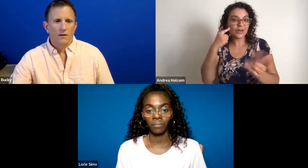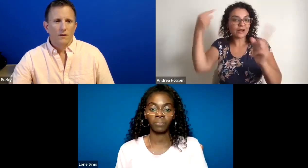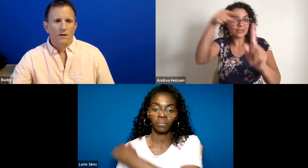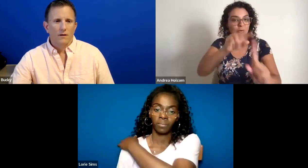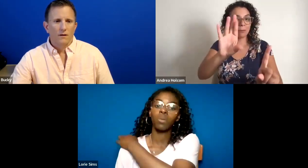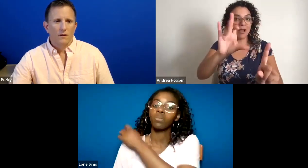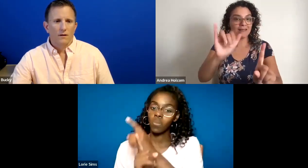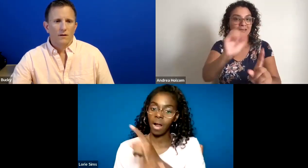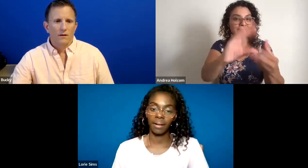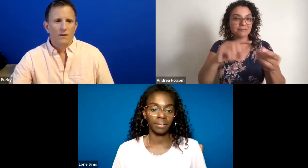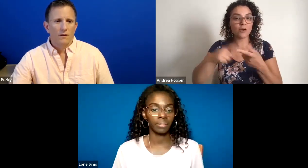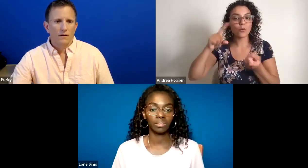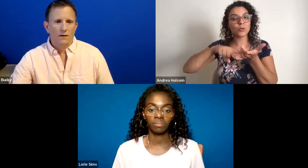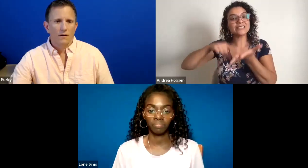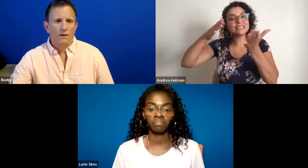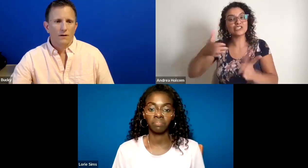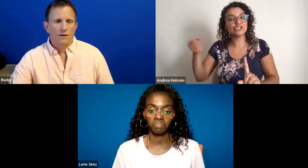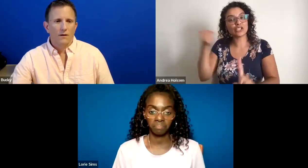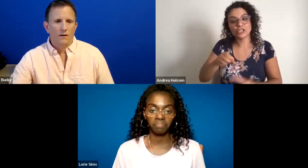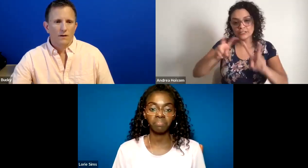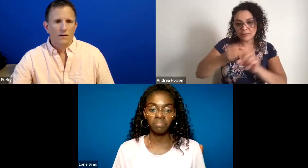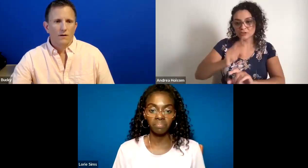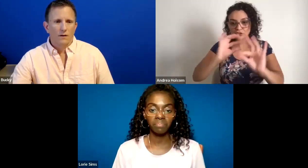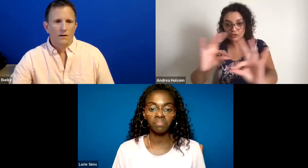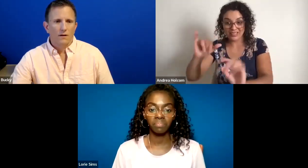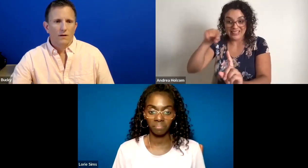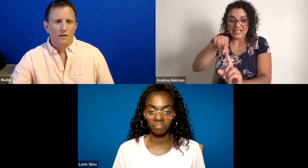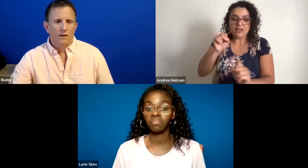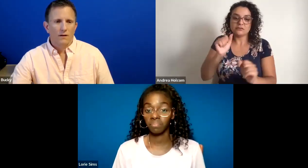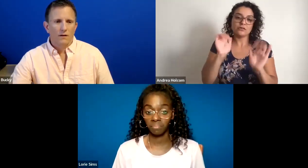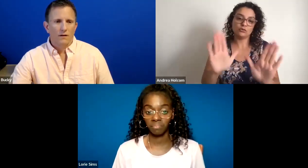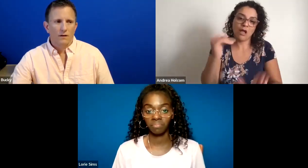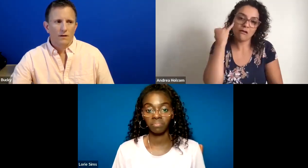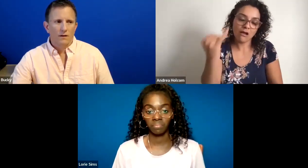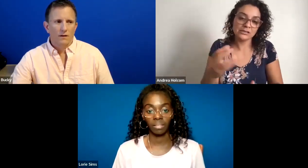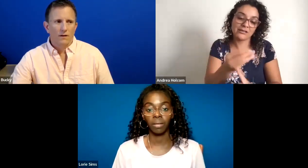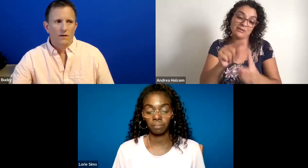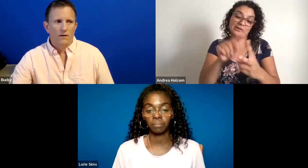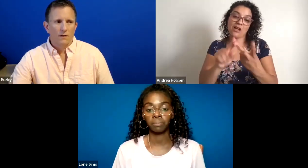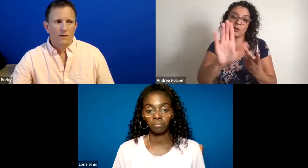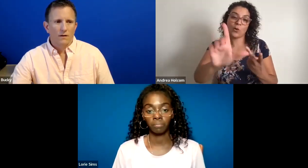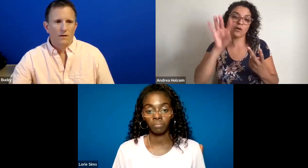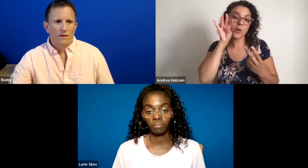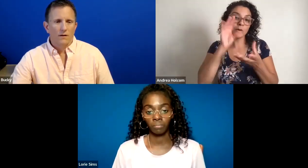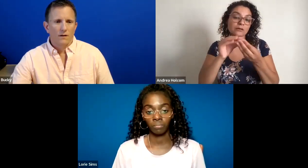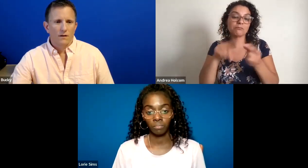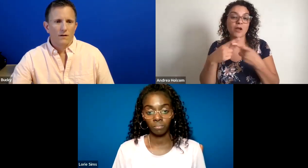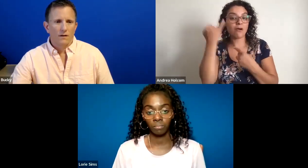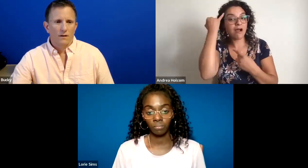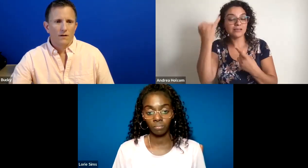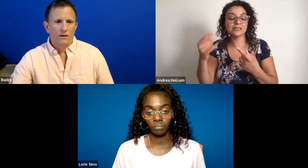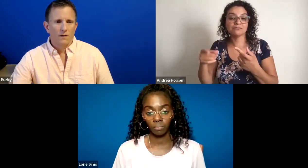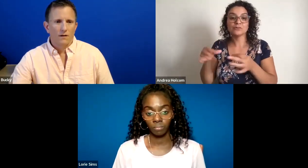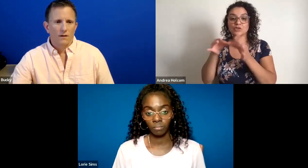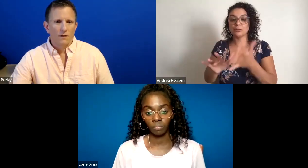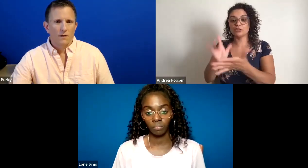be discussed? It was really important for them to delve more into that. And I believe it's a great idea to have a